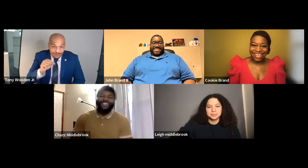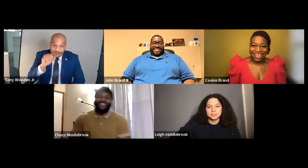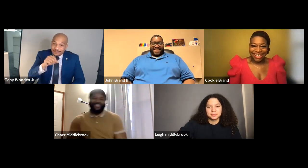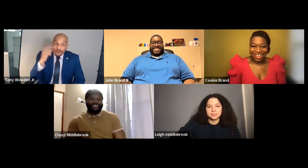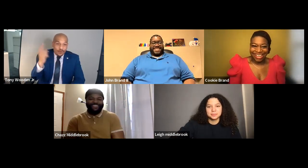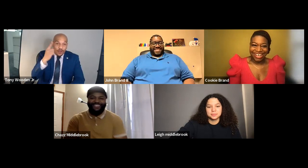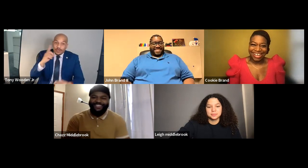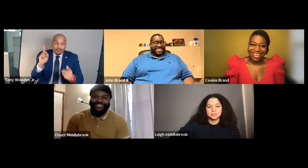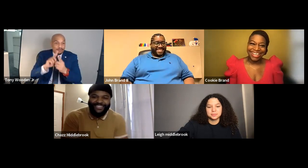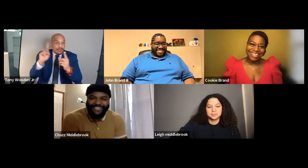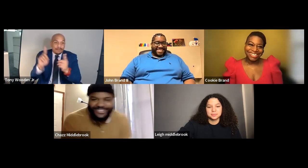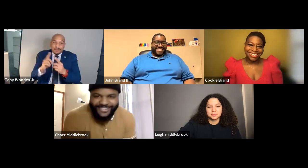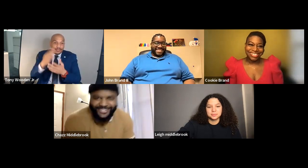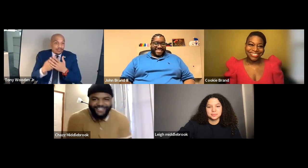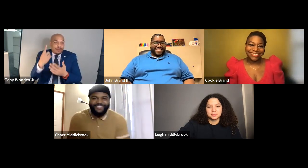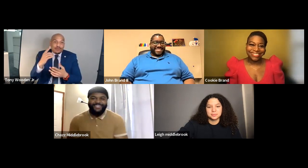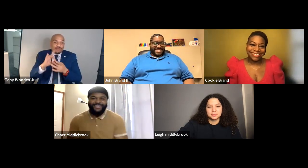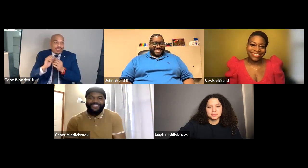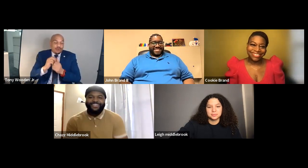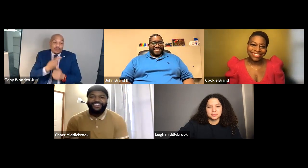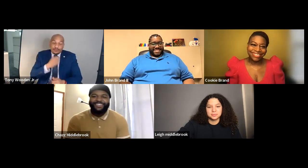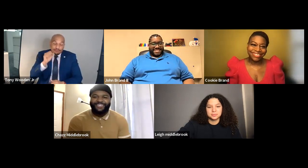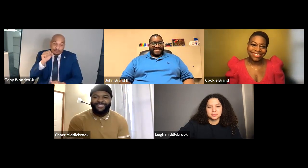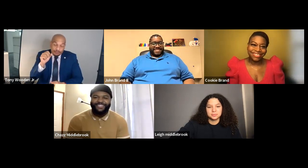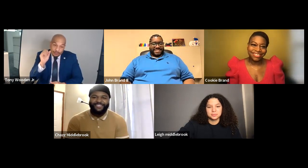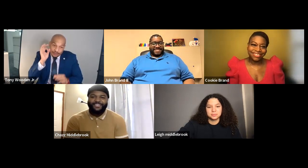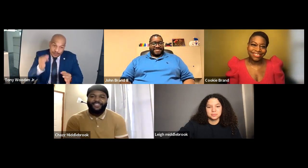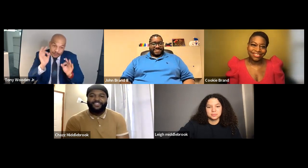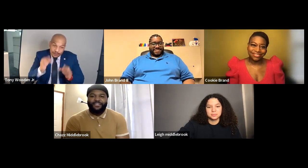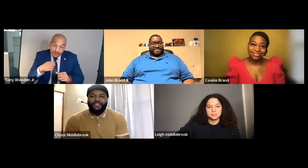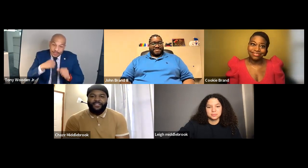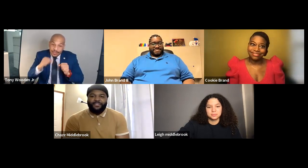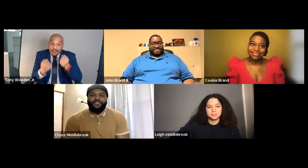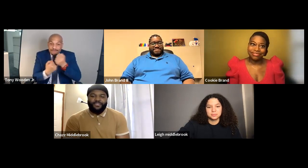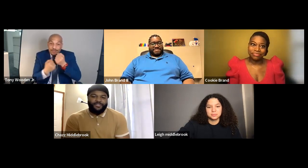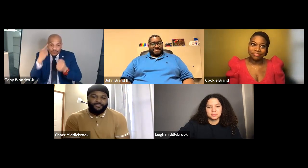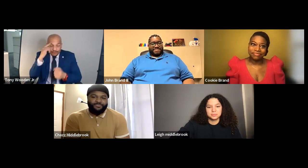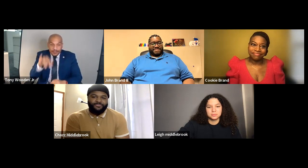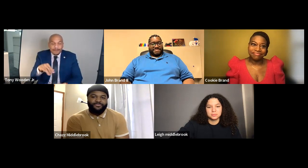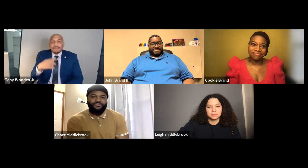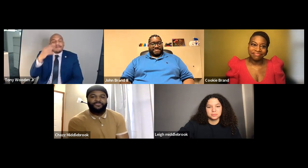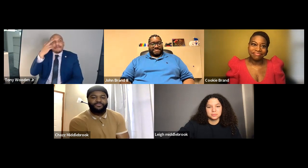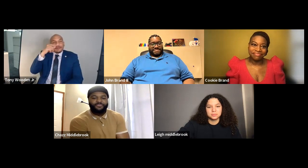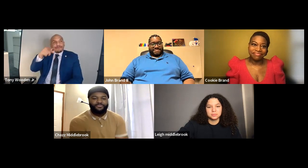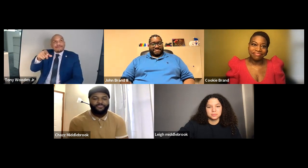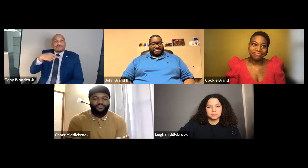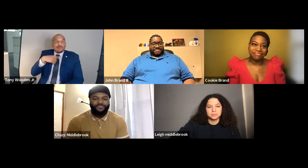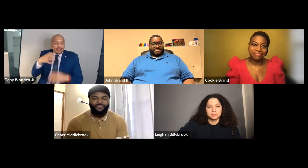crazy. Just out of the blue that happens. Yeah, you just meet people and then you just, yeah, definitely. That happens all